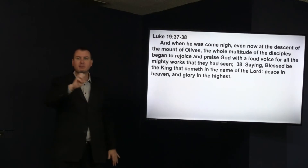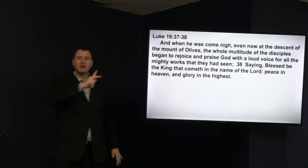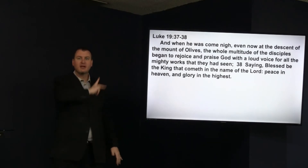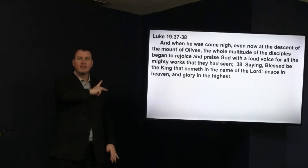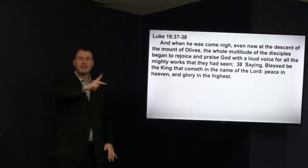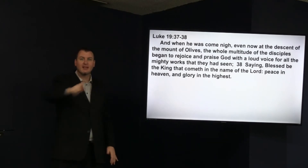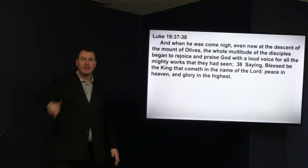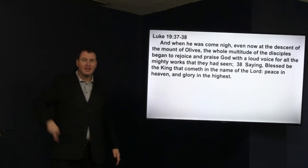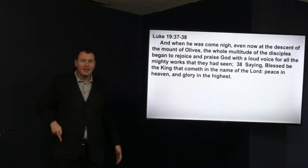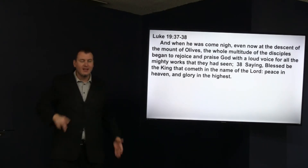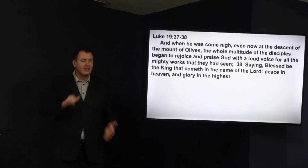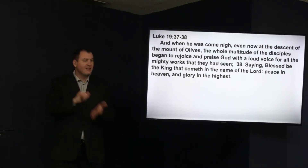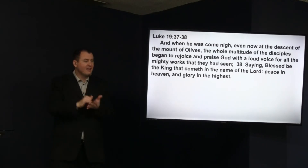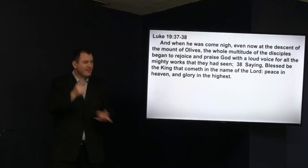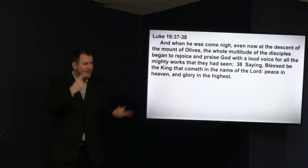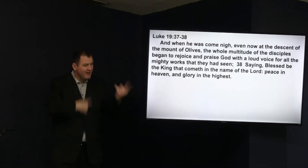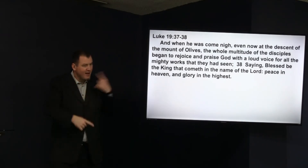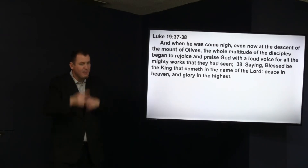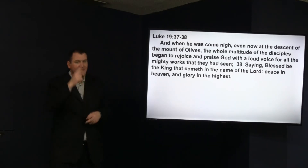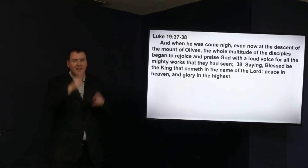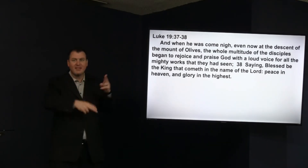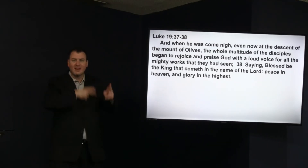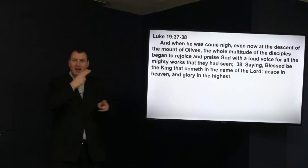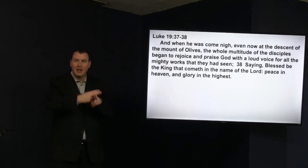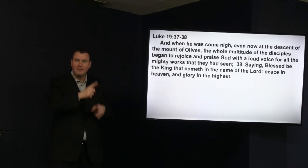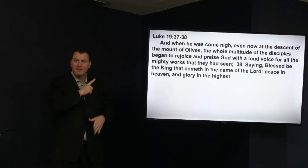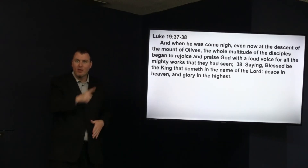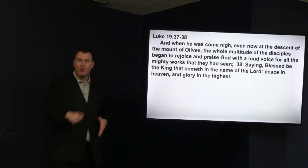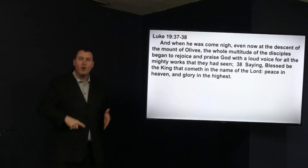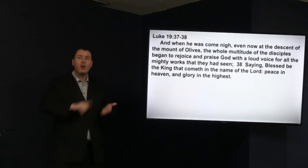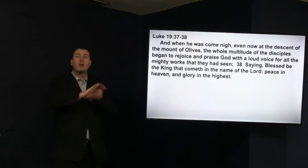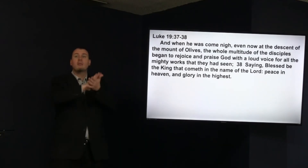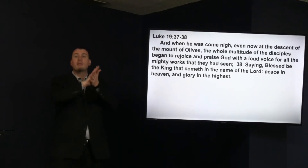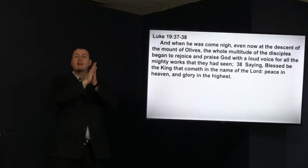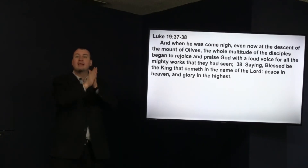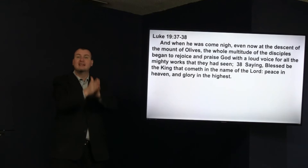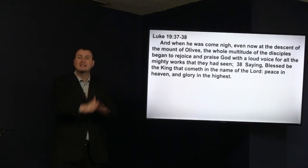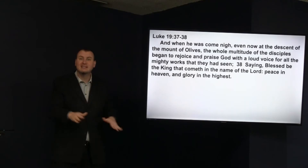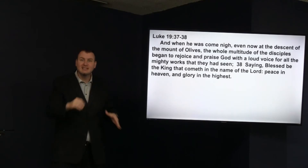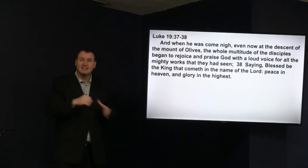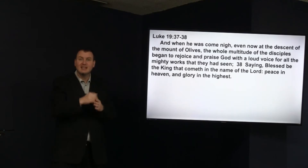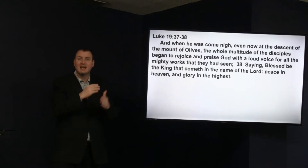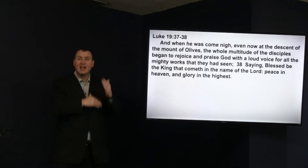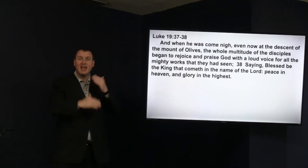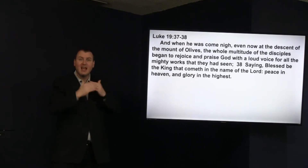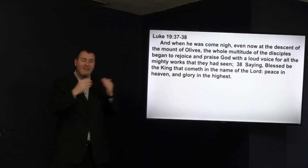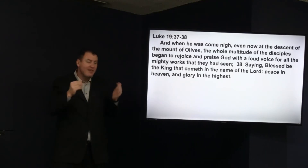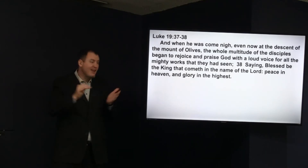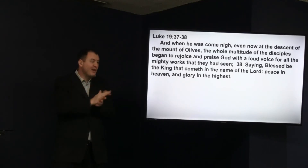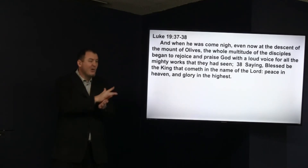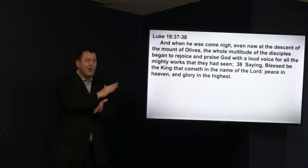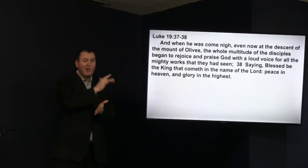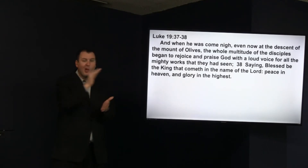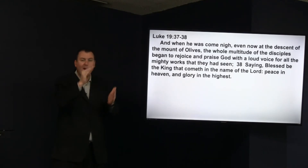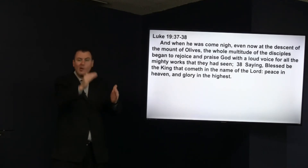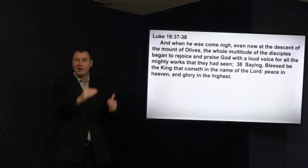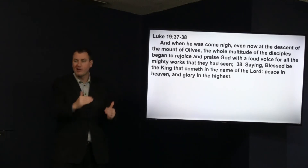mighty works that they had seen, saying, Blessed be the King that cometh in the name of the Lord, peace in heaven and glory in